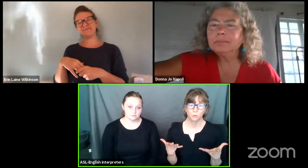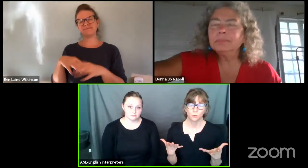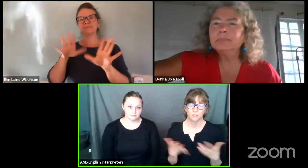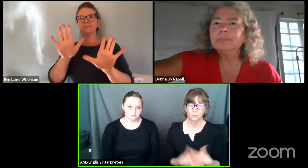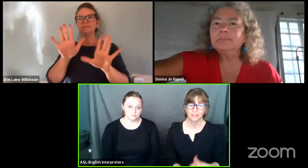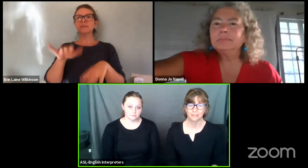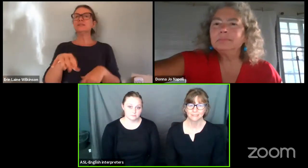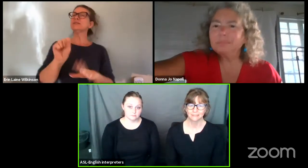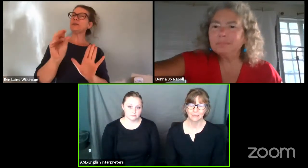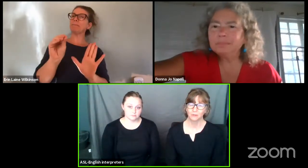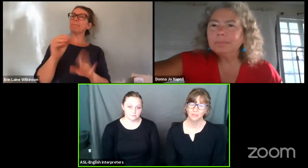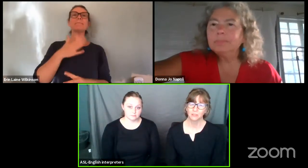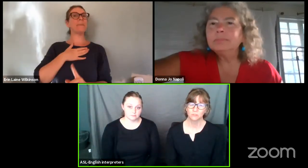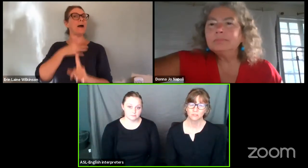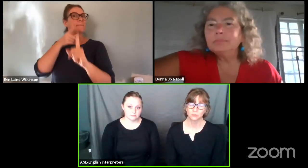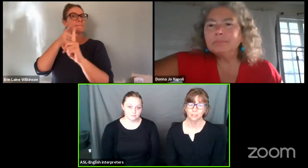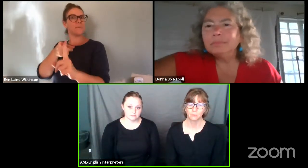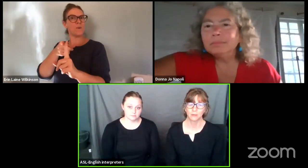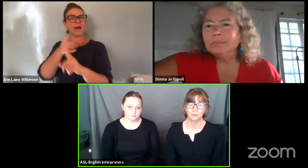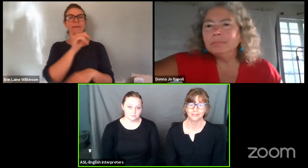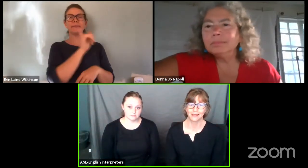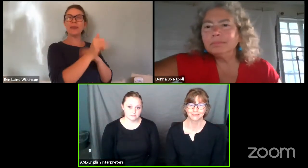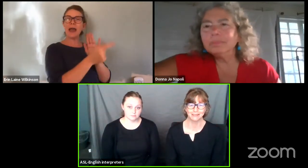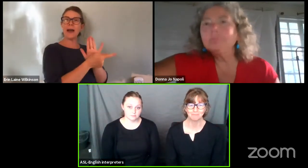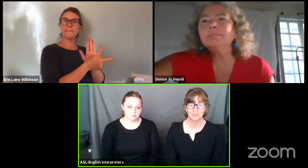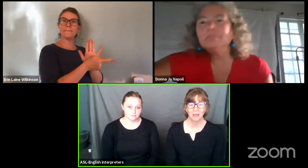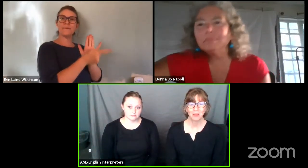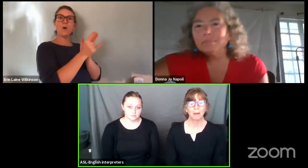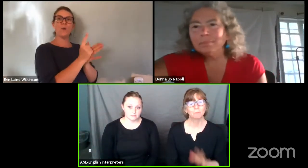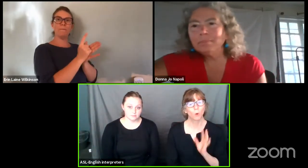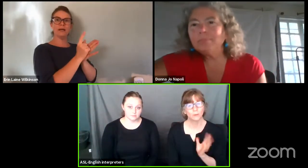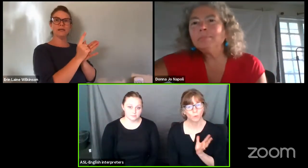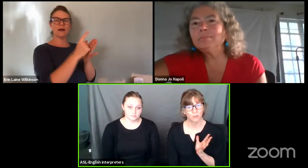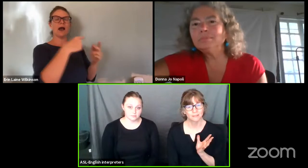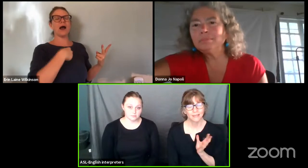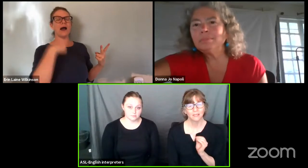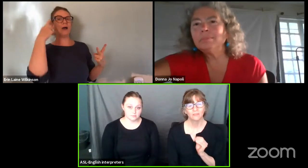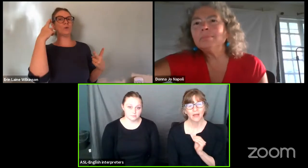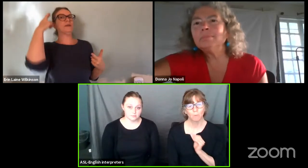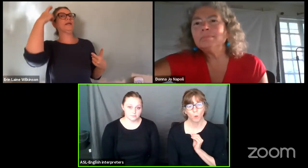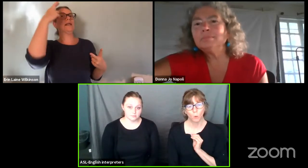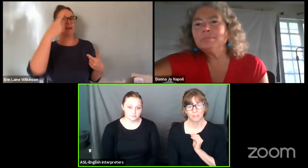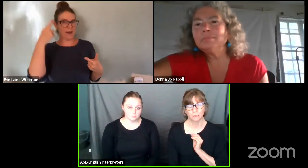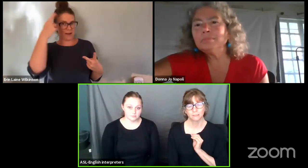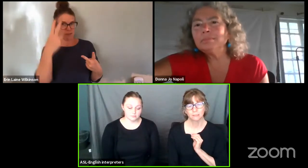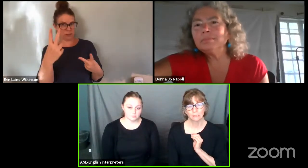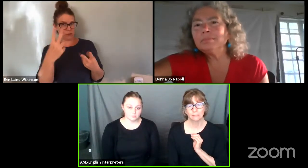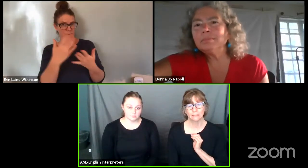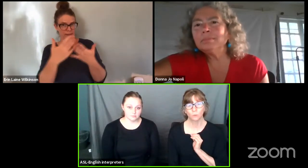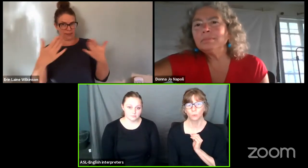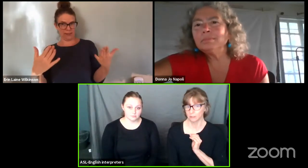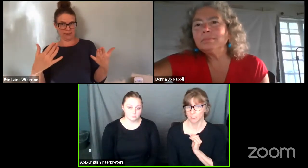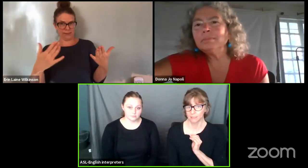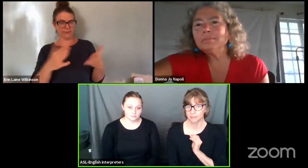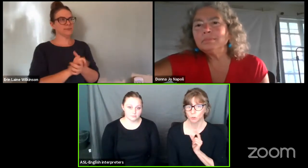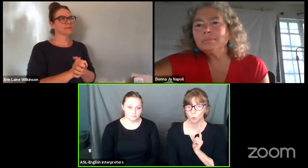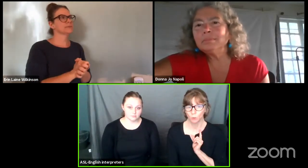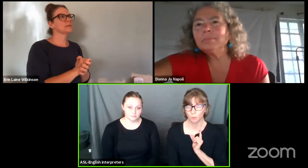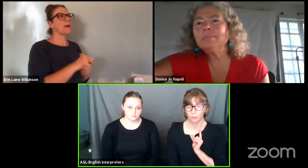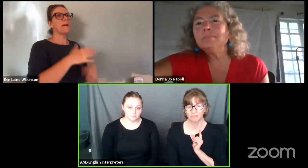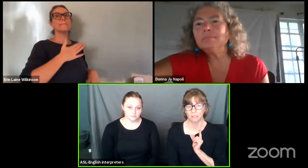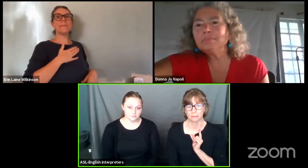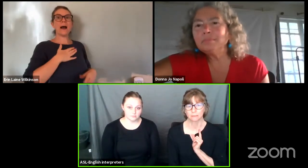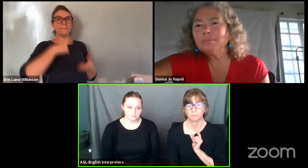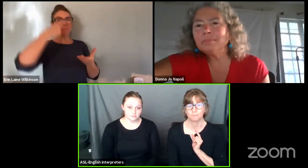would you explain this? And I don't think he was understanding what I was asking him. My point was, in that moment, I suddenly realized